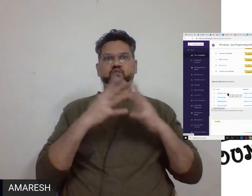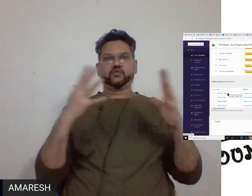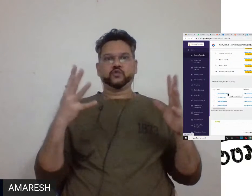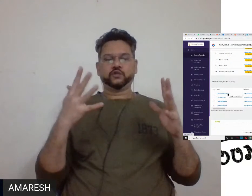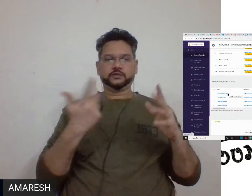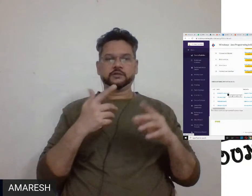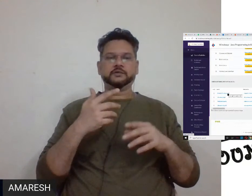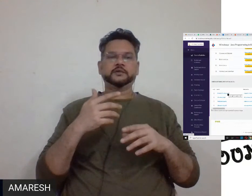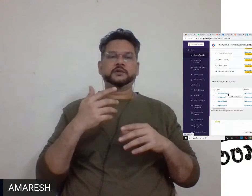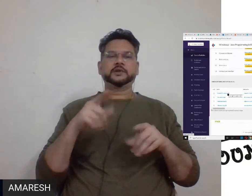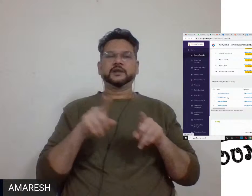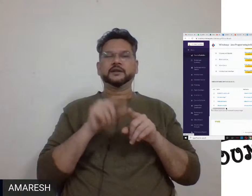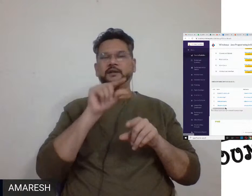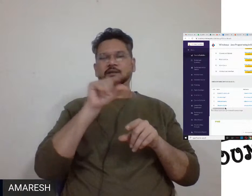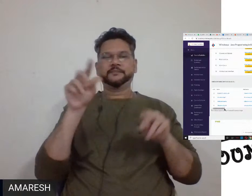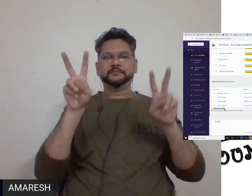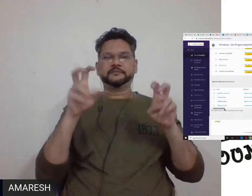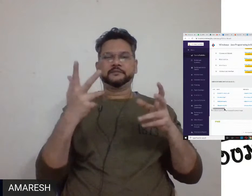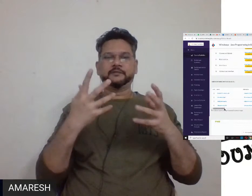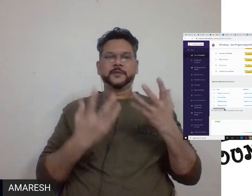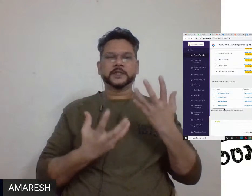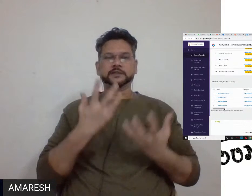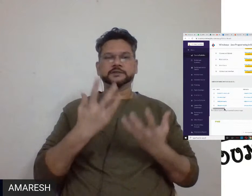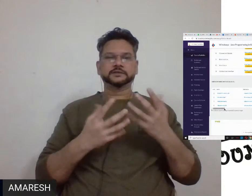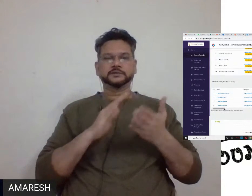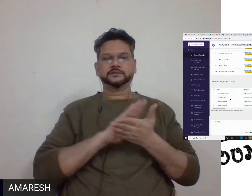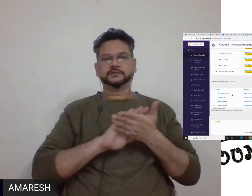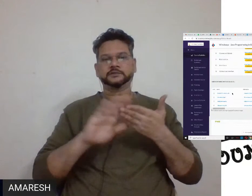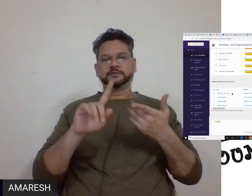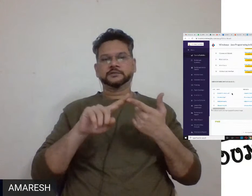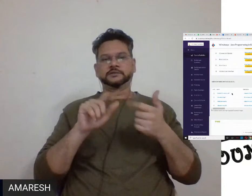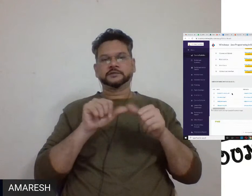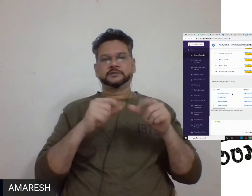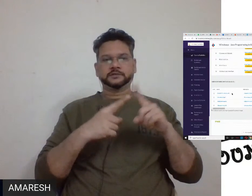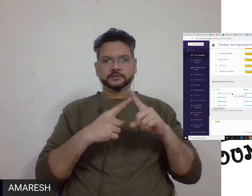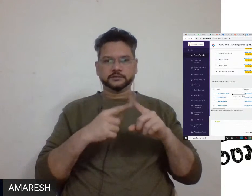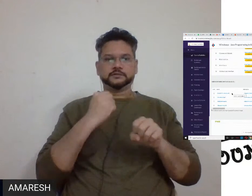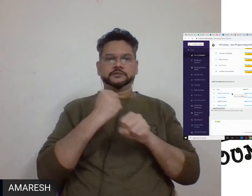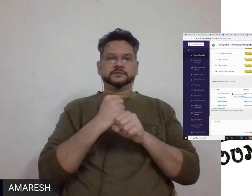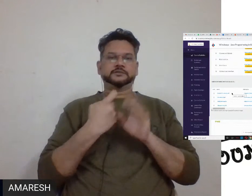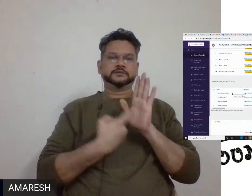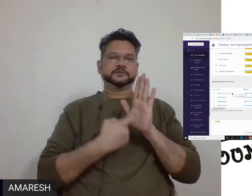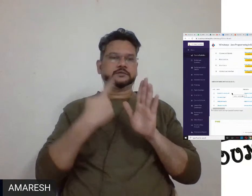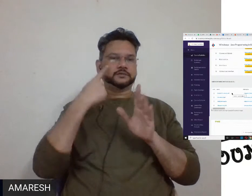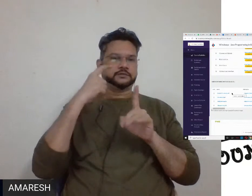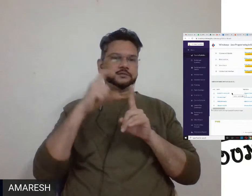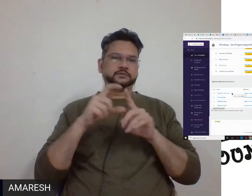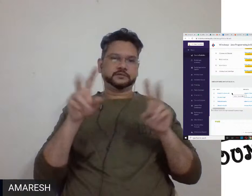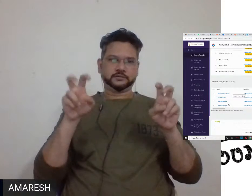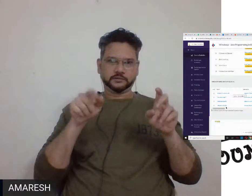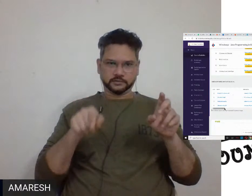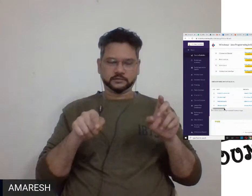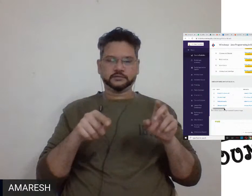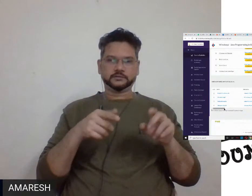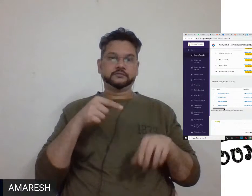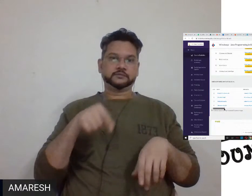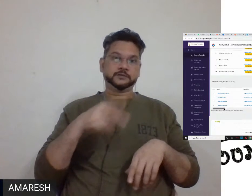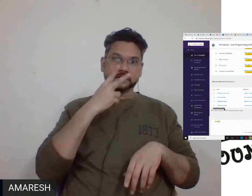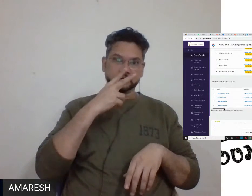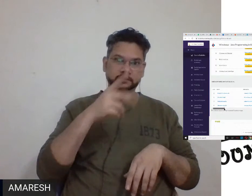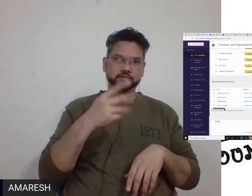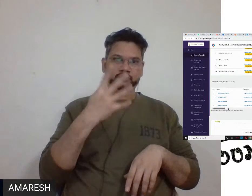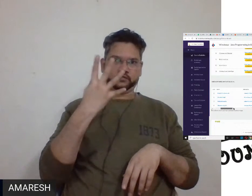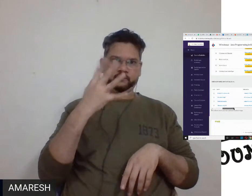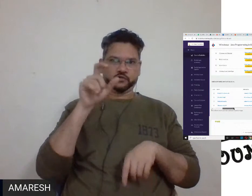grid, right? So this is, and if you look at all these four people are persons